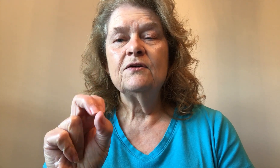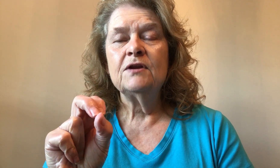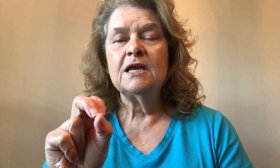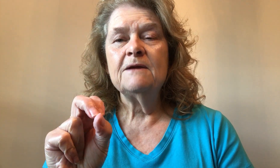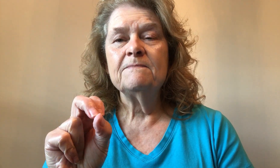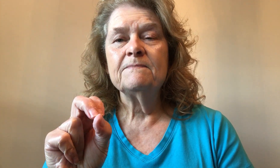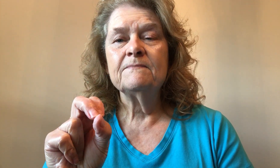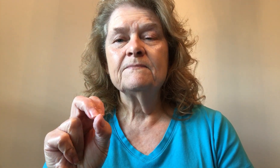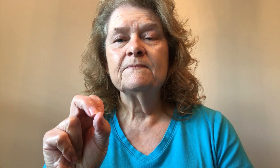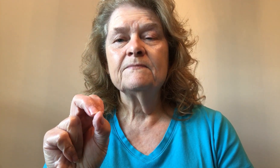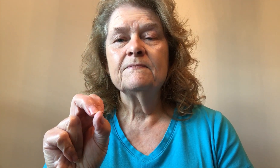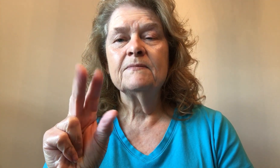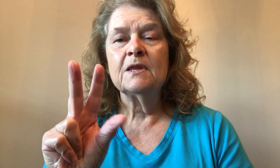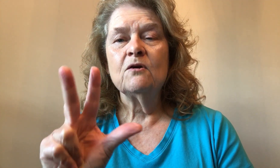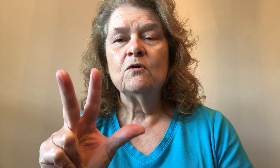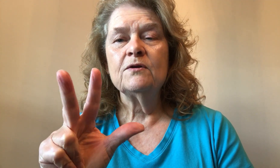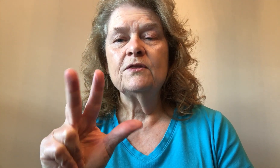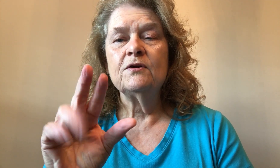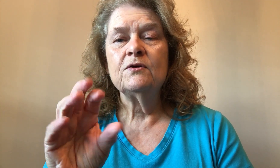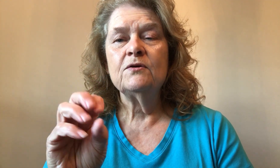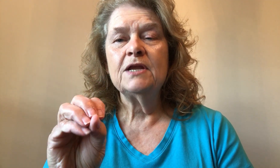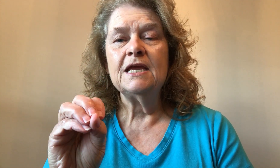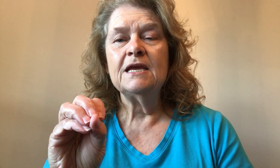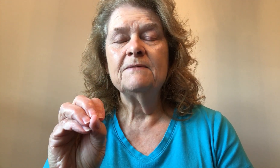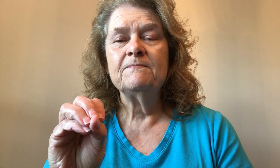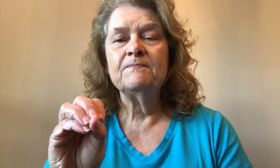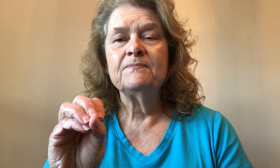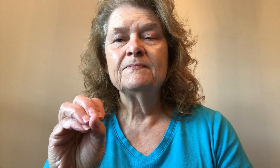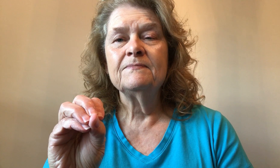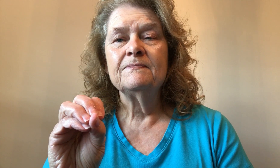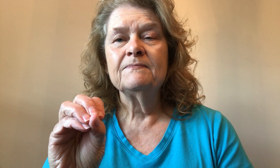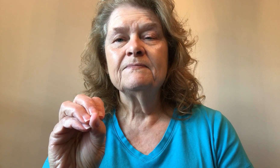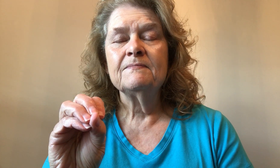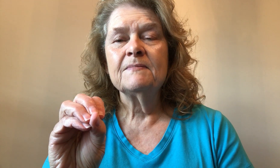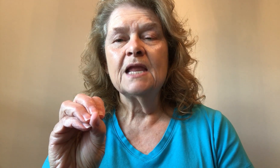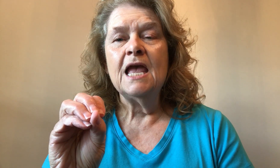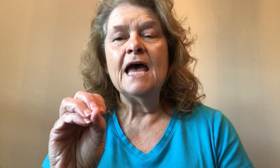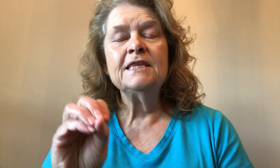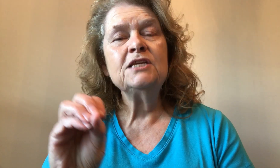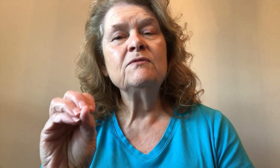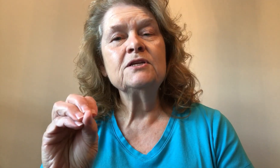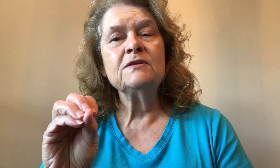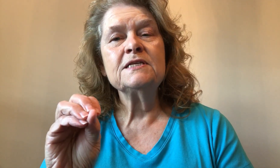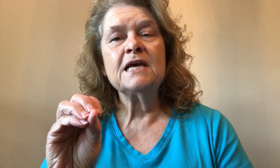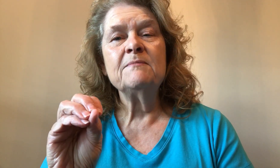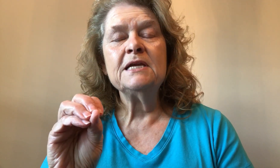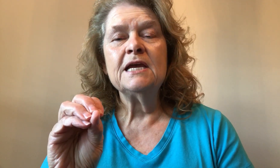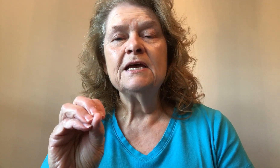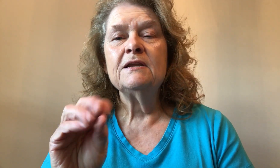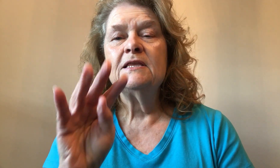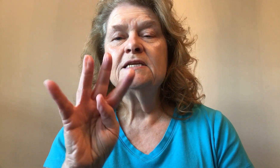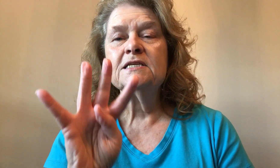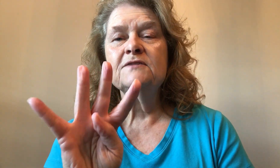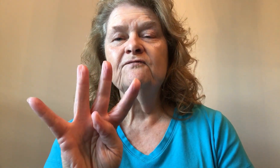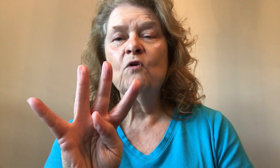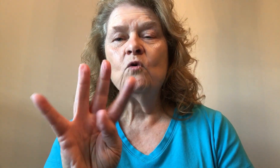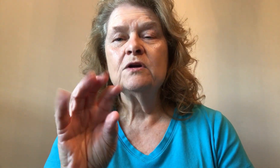30, or 30. And then you would do the same again. This is